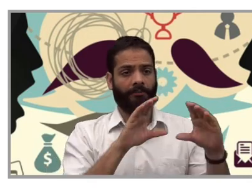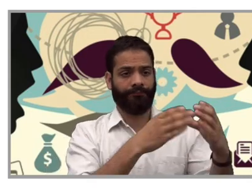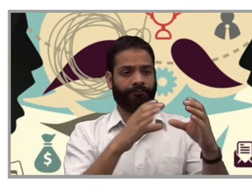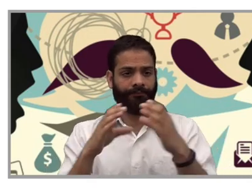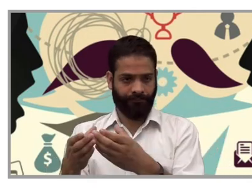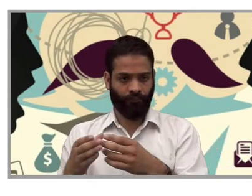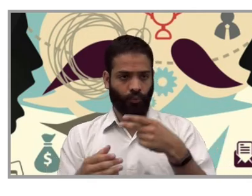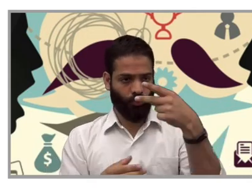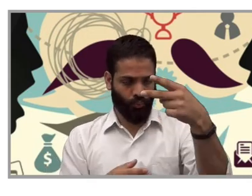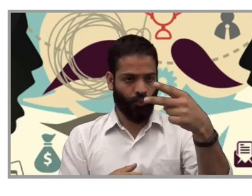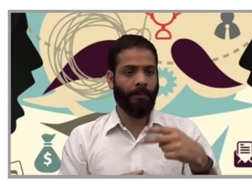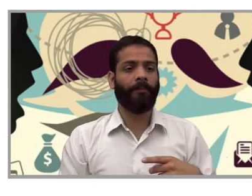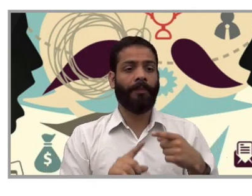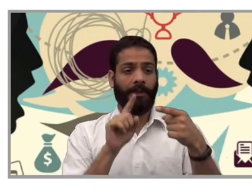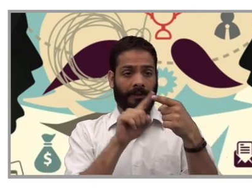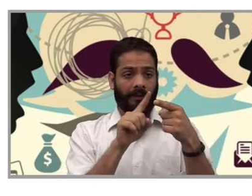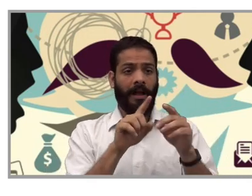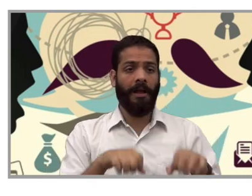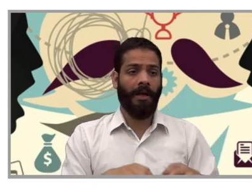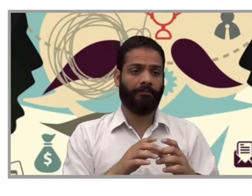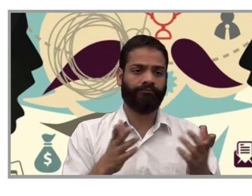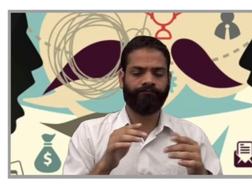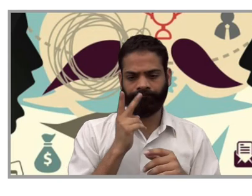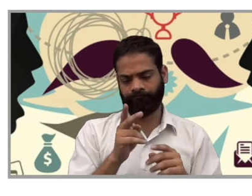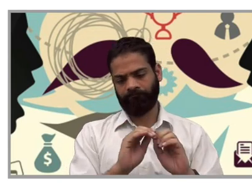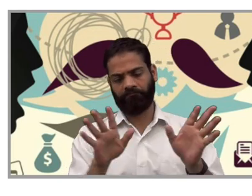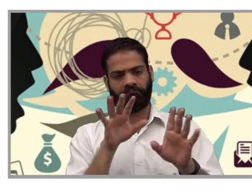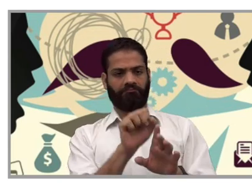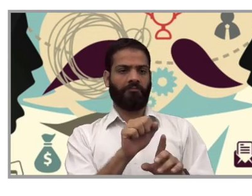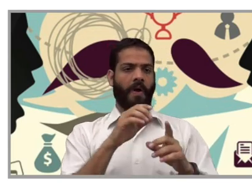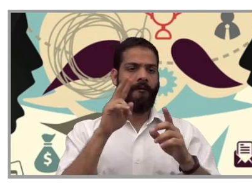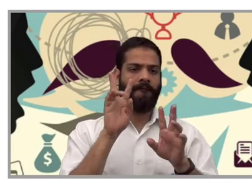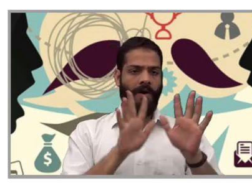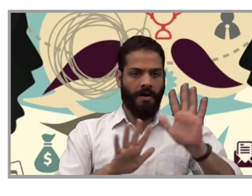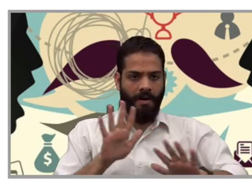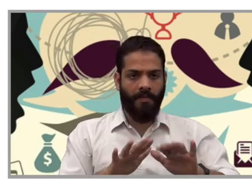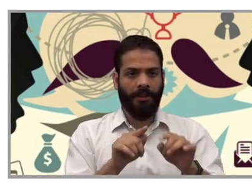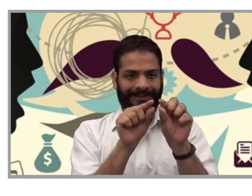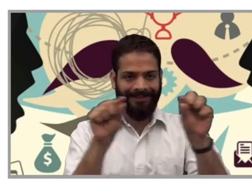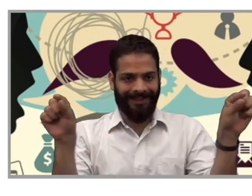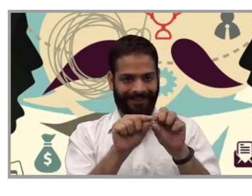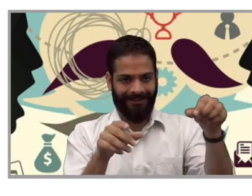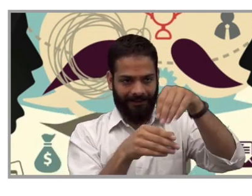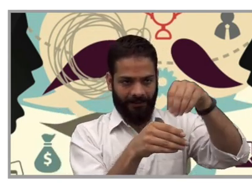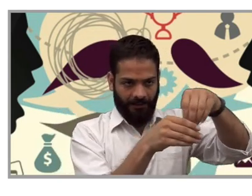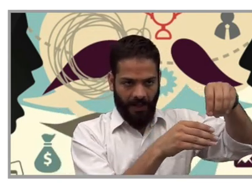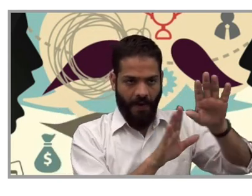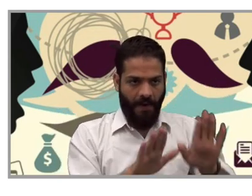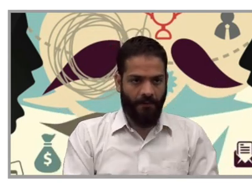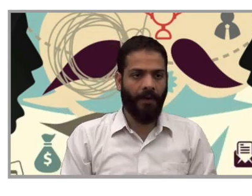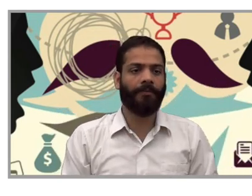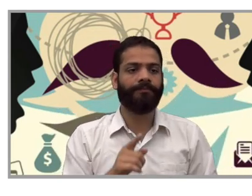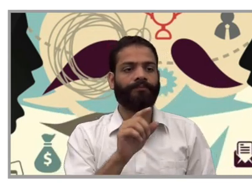On the basis of their overt and non-overt realization in a sentence. The verbs can be classified into two groups.